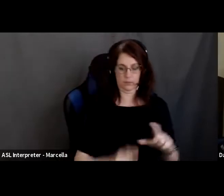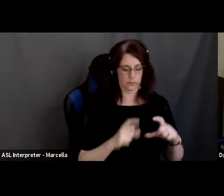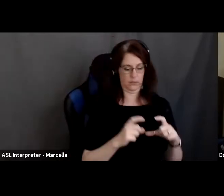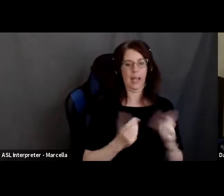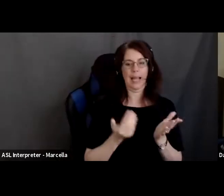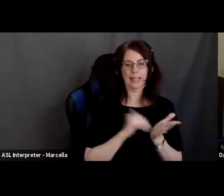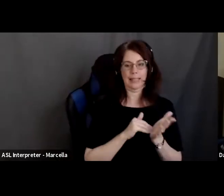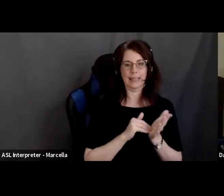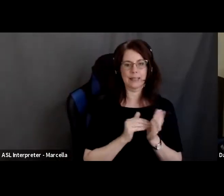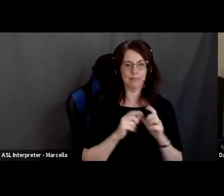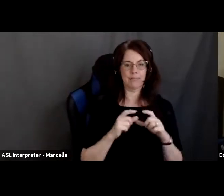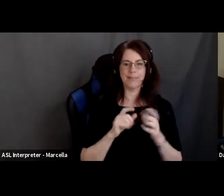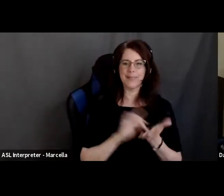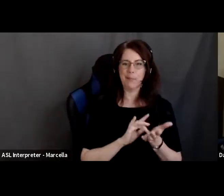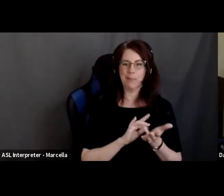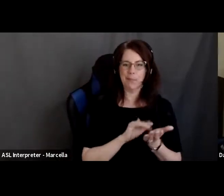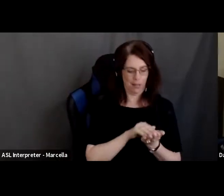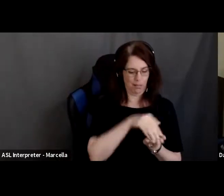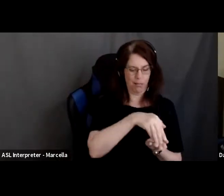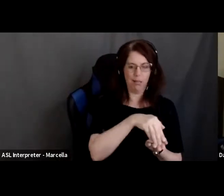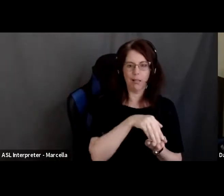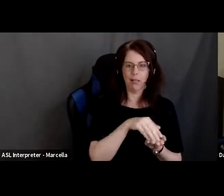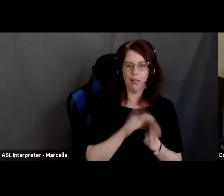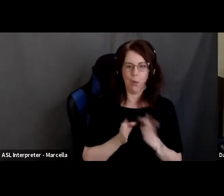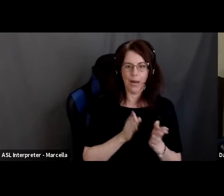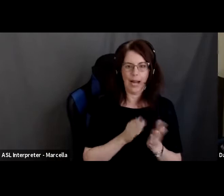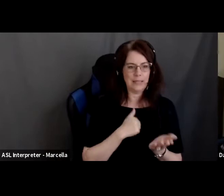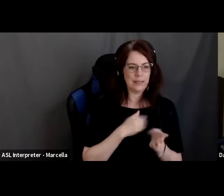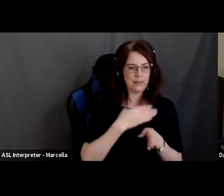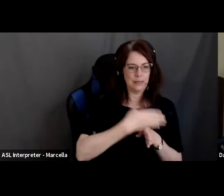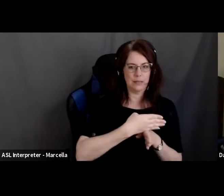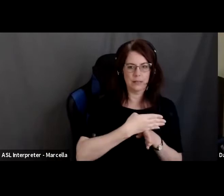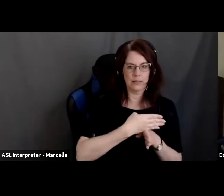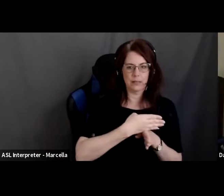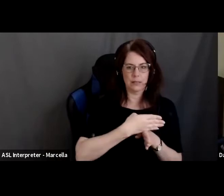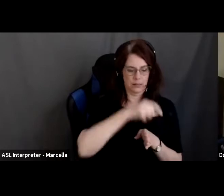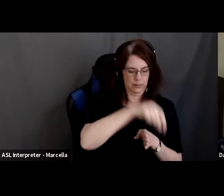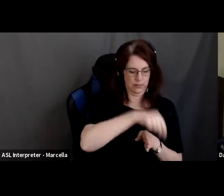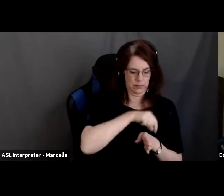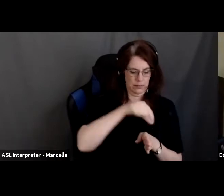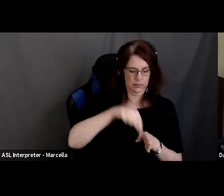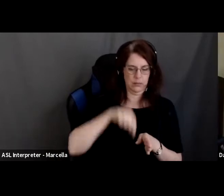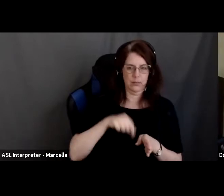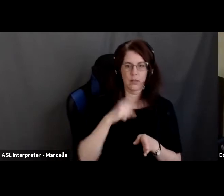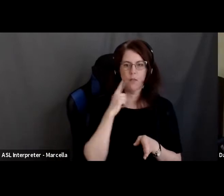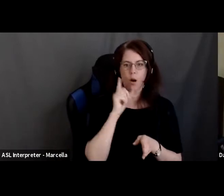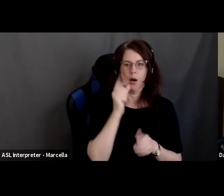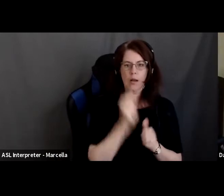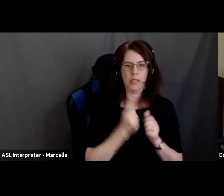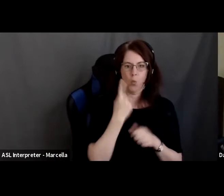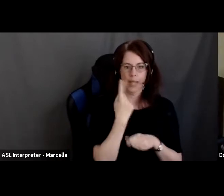again another pill organizer, but it has, this one is for just one day, and it